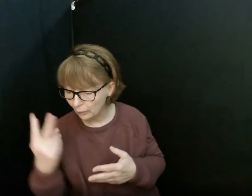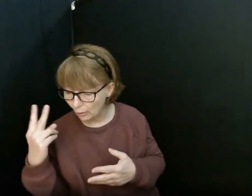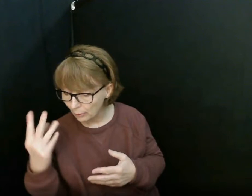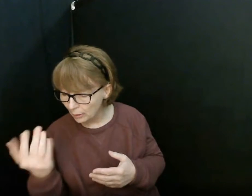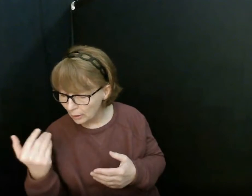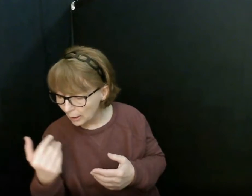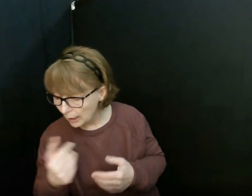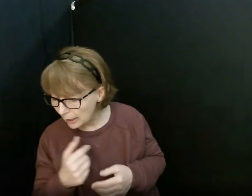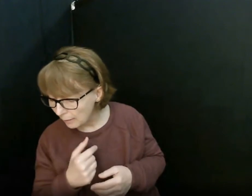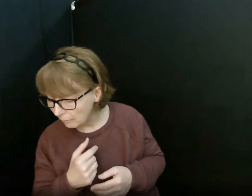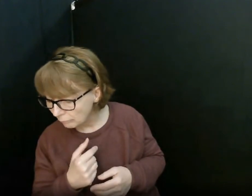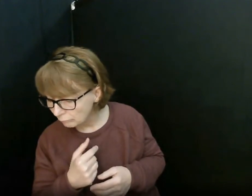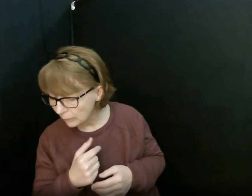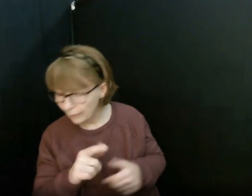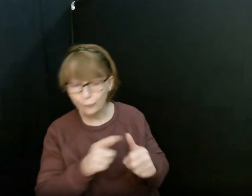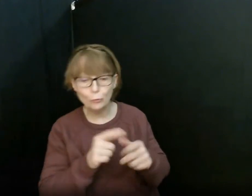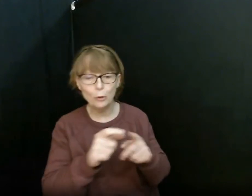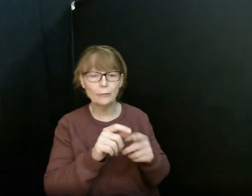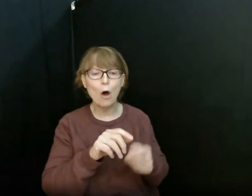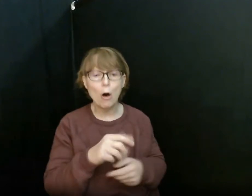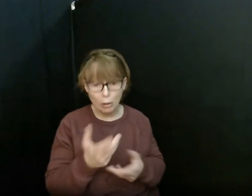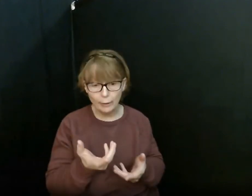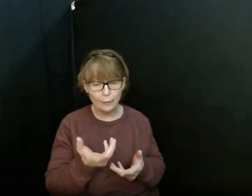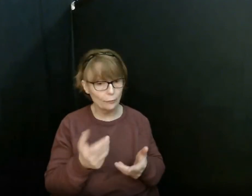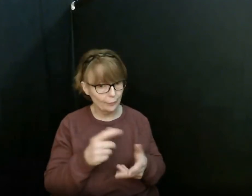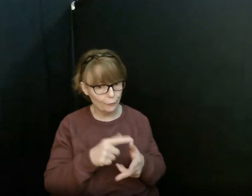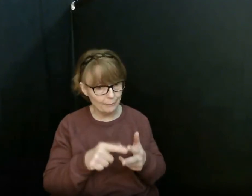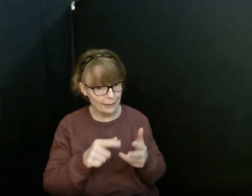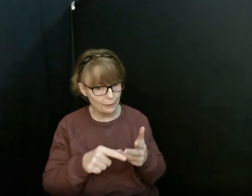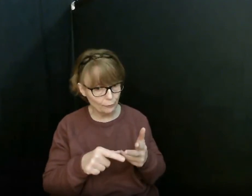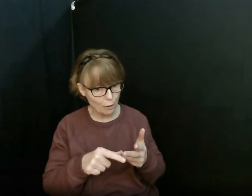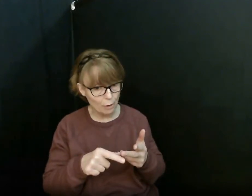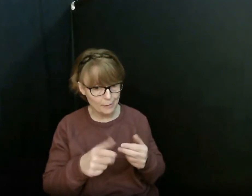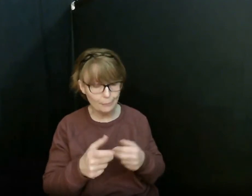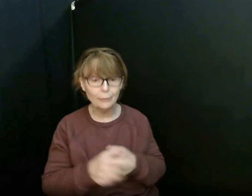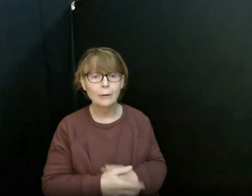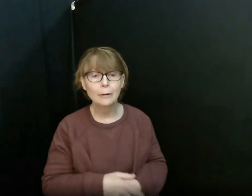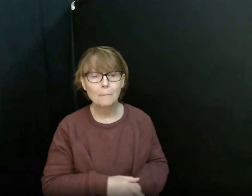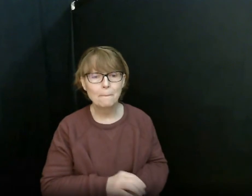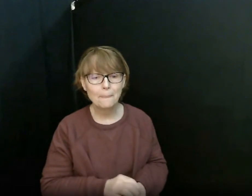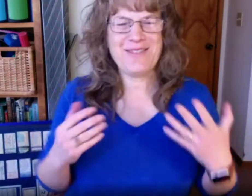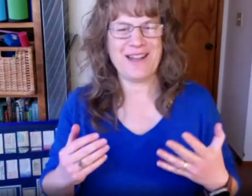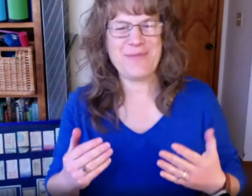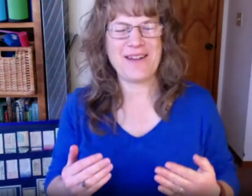ago. The first word is all, and there was different meanings for all, remember? Yeah, and I'm getting better at it.